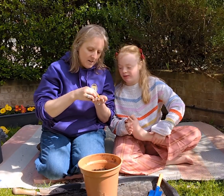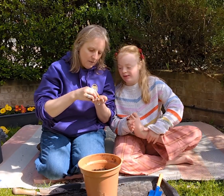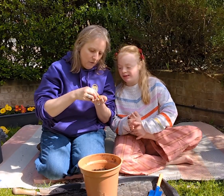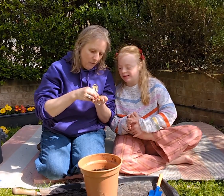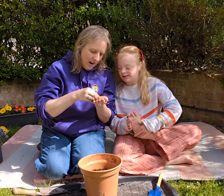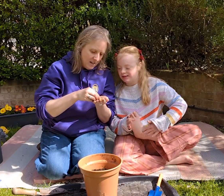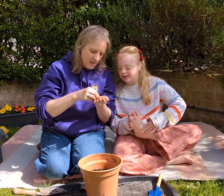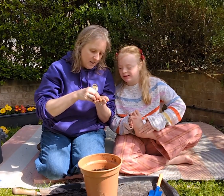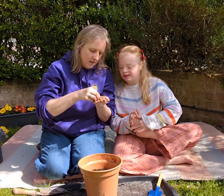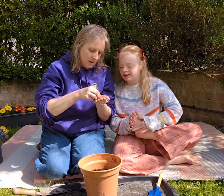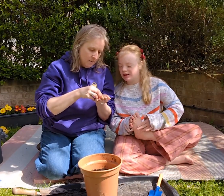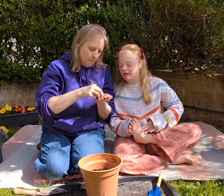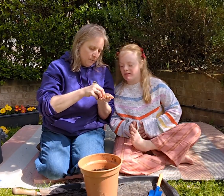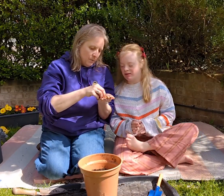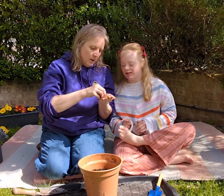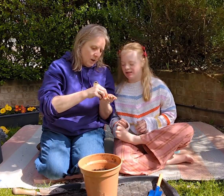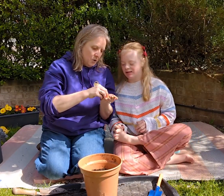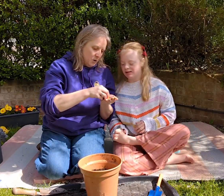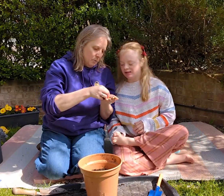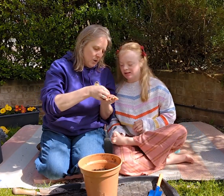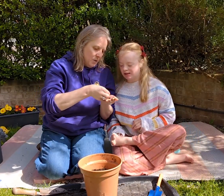a friend. Here we go. Do you want to put those in?